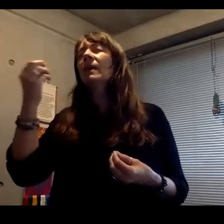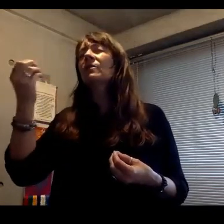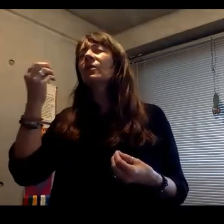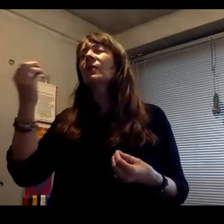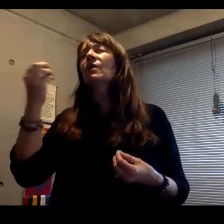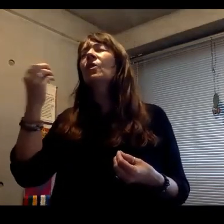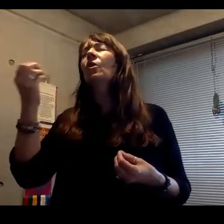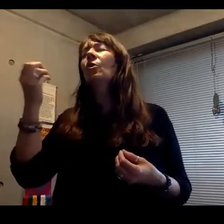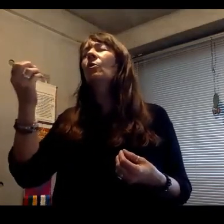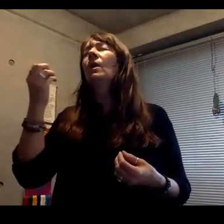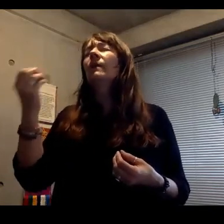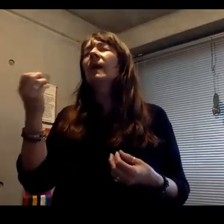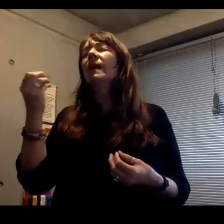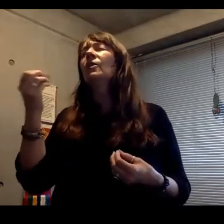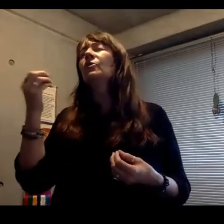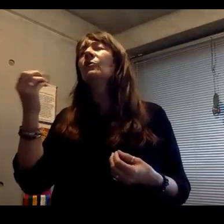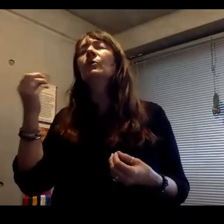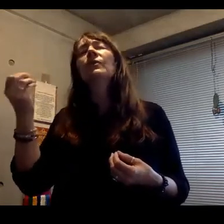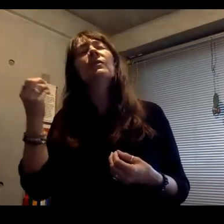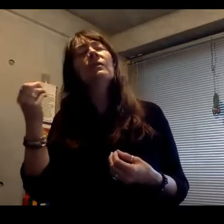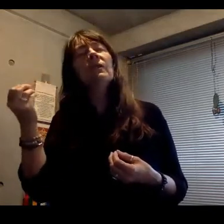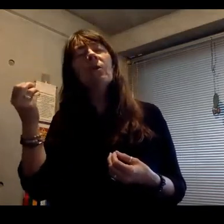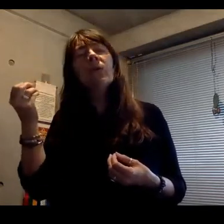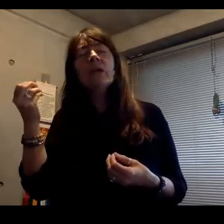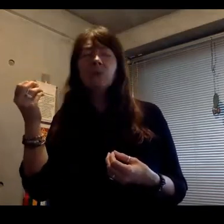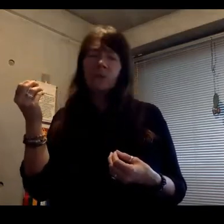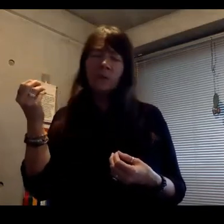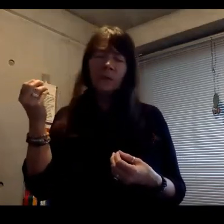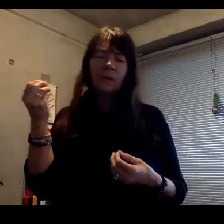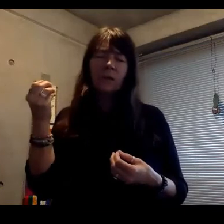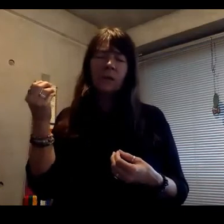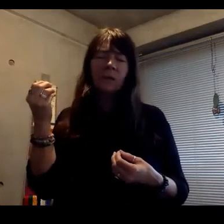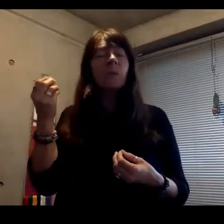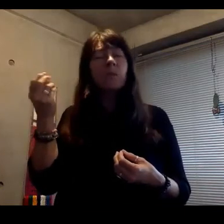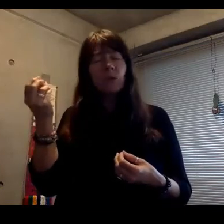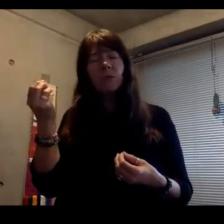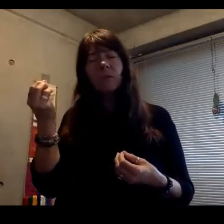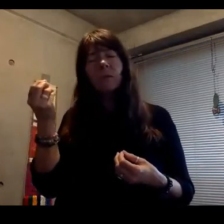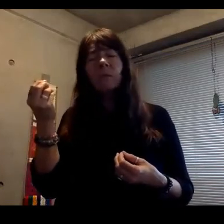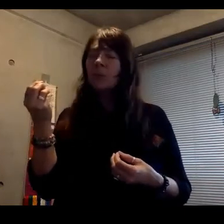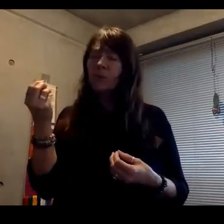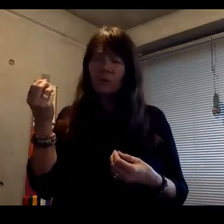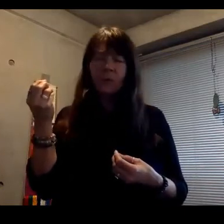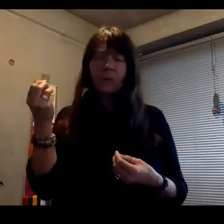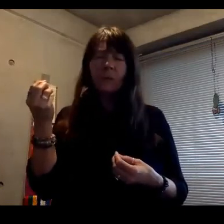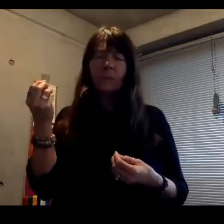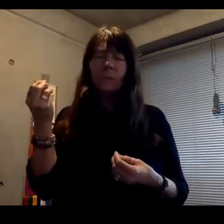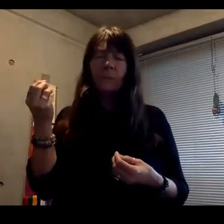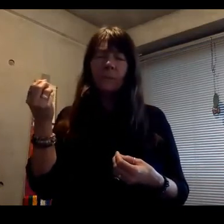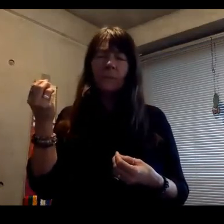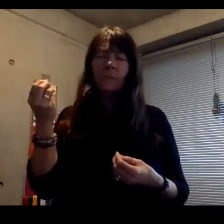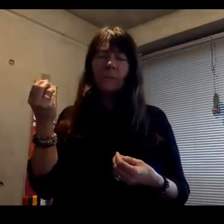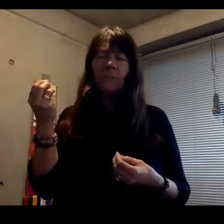be better? They know the inner truth. No, they don't. Some do, most don't.